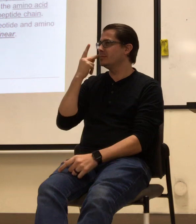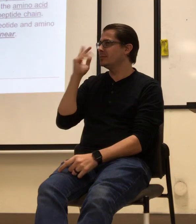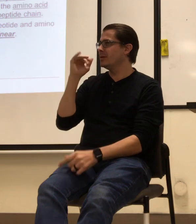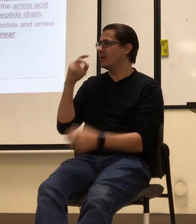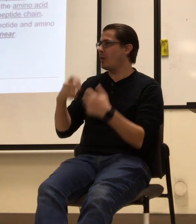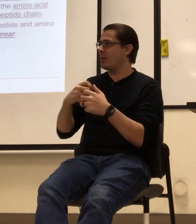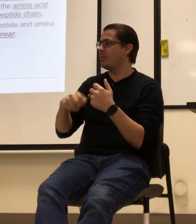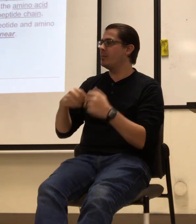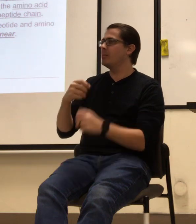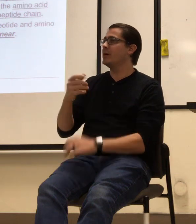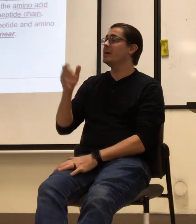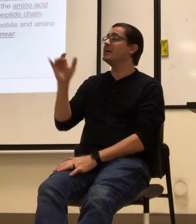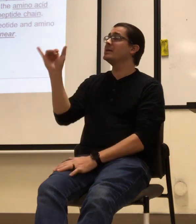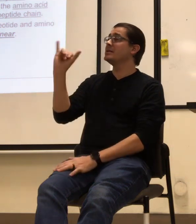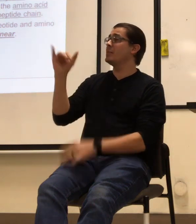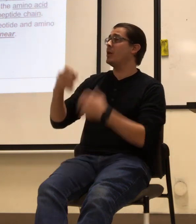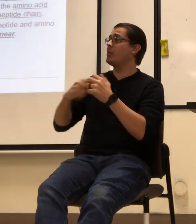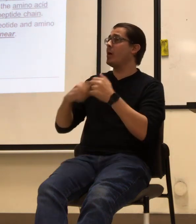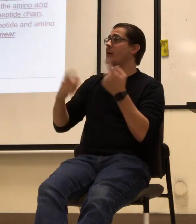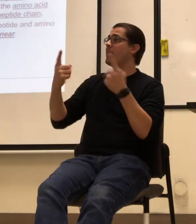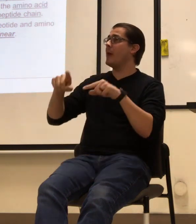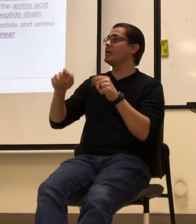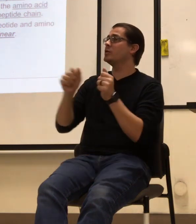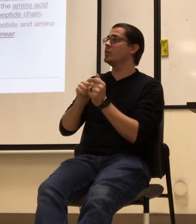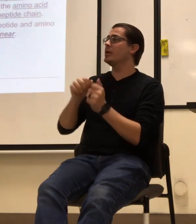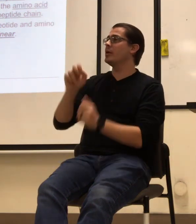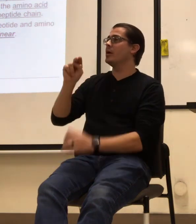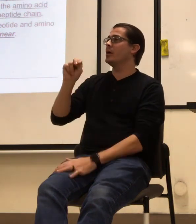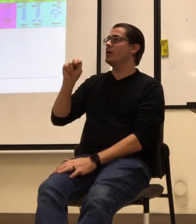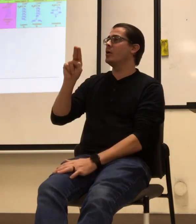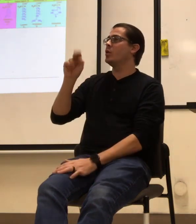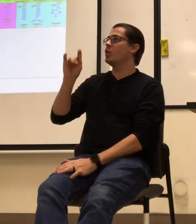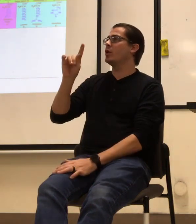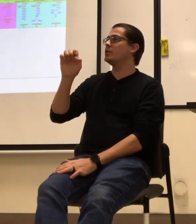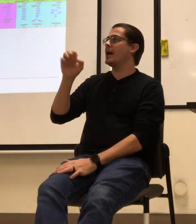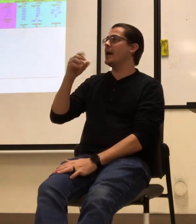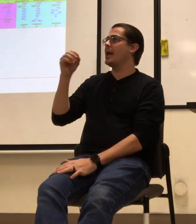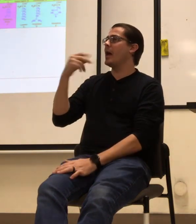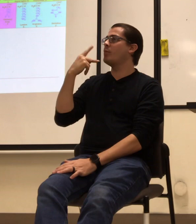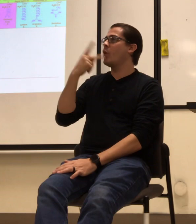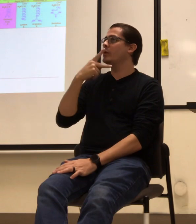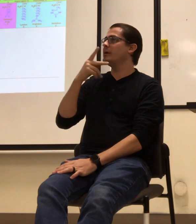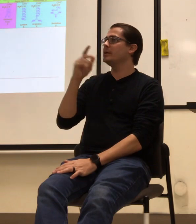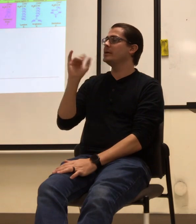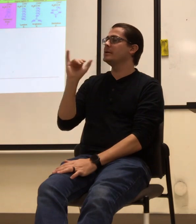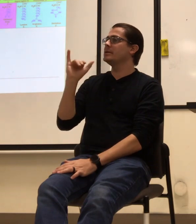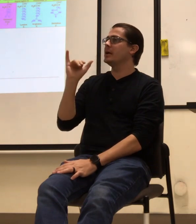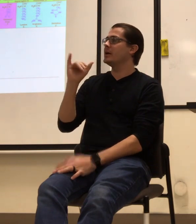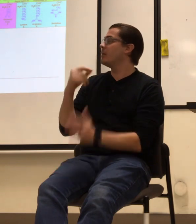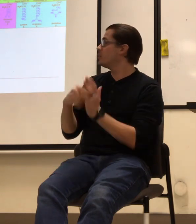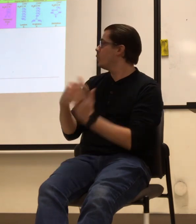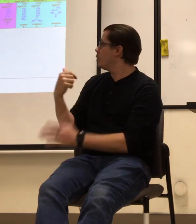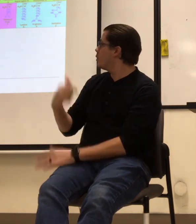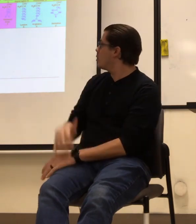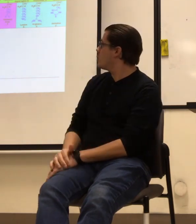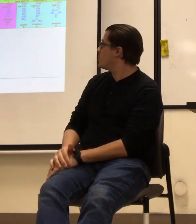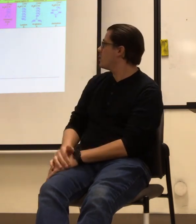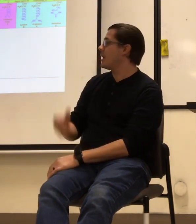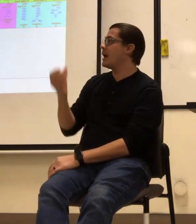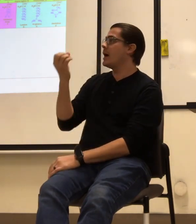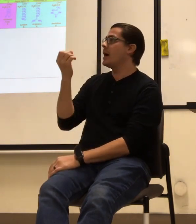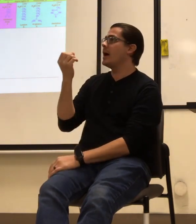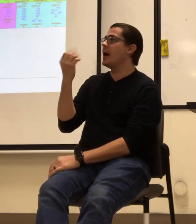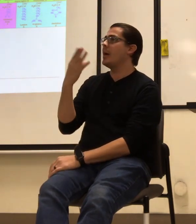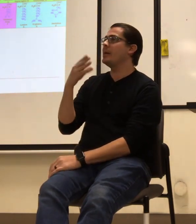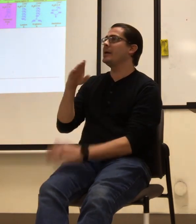Now, there's a similar problem with nucleotides and proteins. It's like, well, I'm showing you here. How many bases are